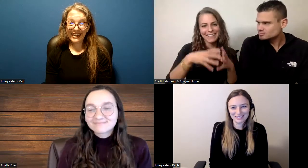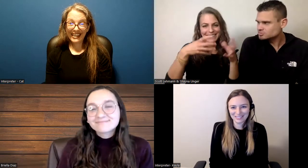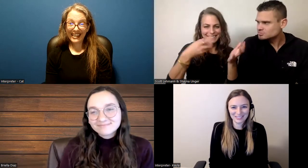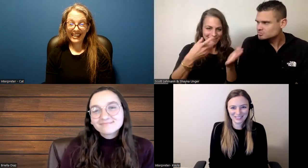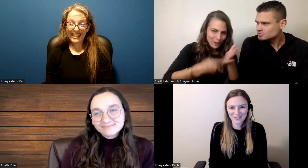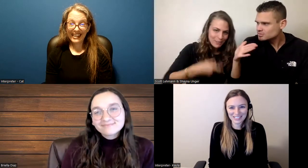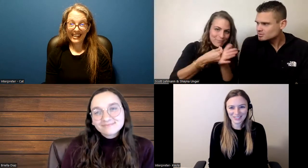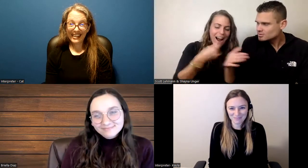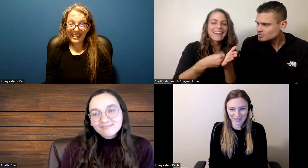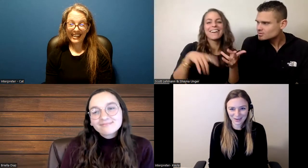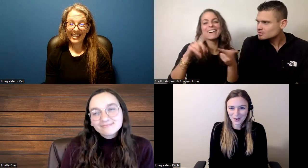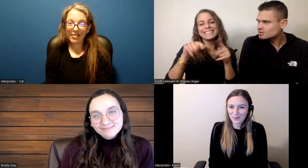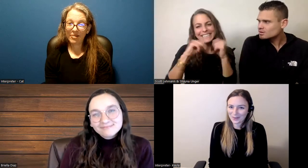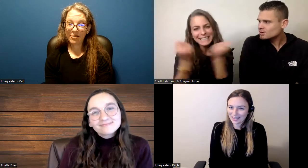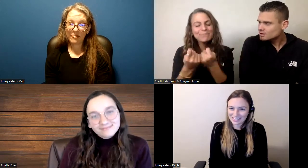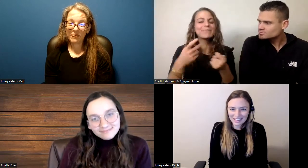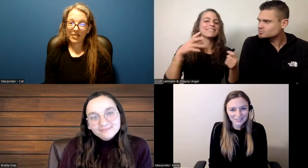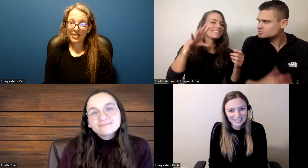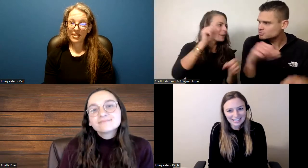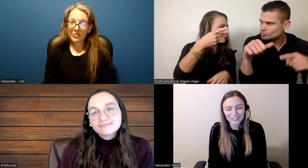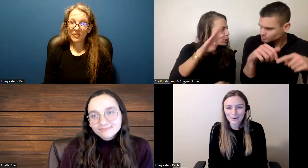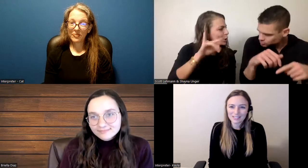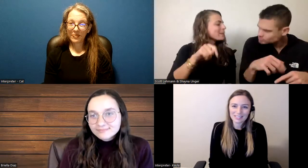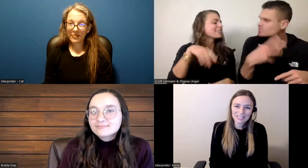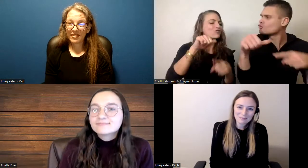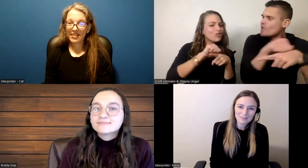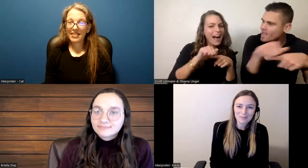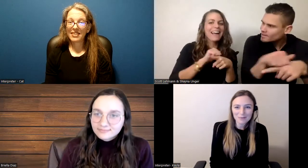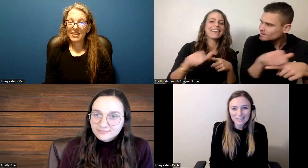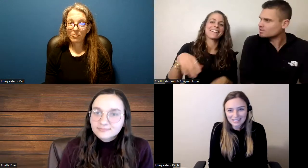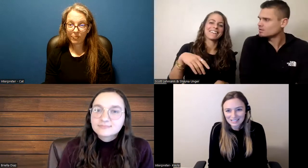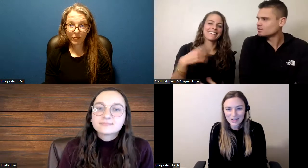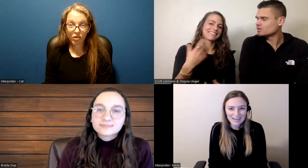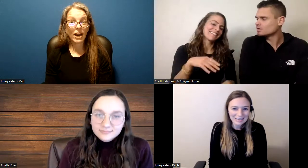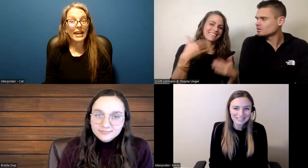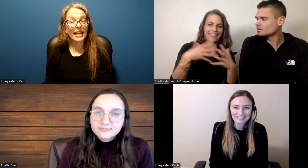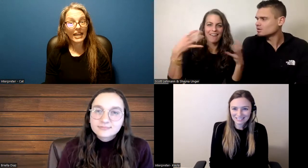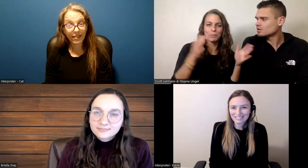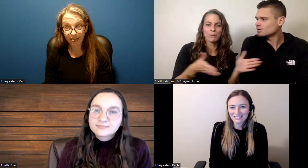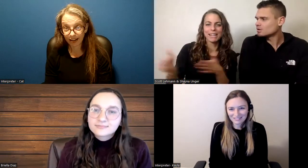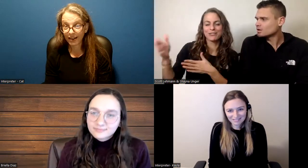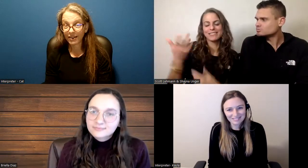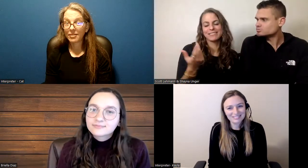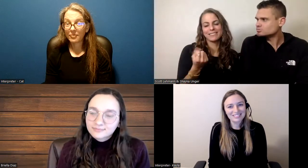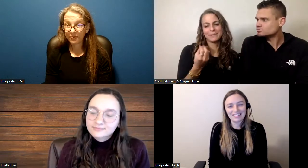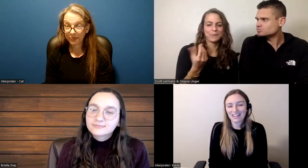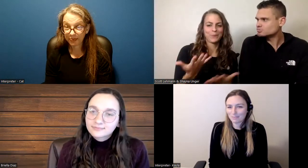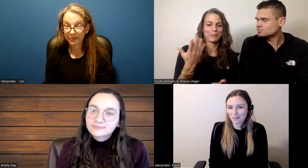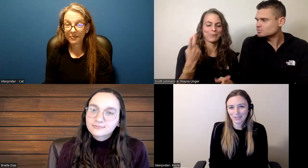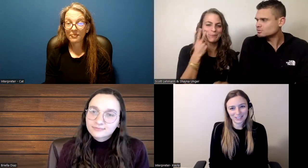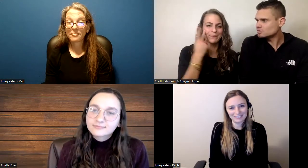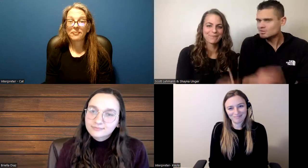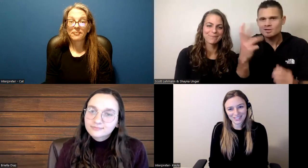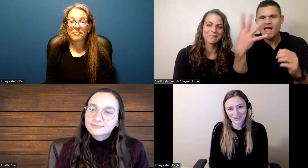mountain, no big deal, but whew, it costs a lot of money, requires a team, permits, training. Trainings, yeah. Lots